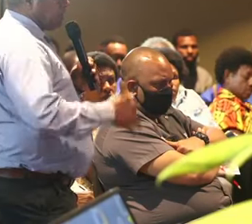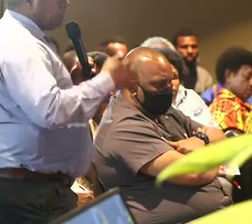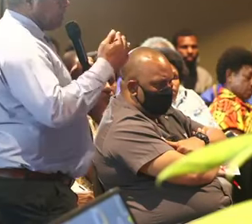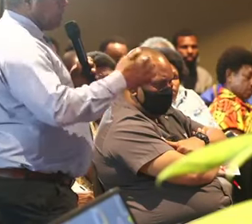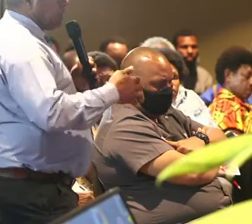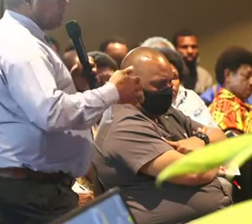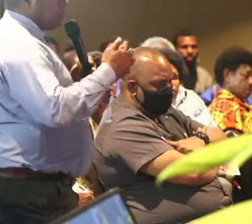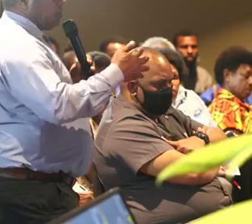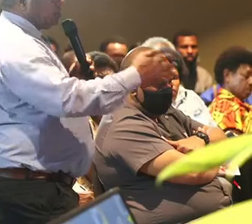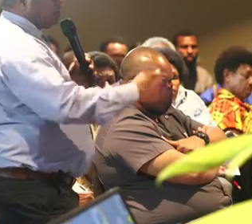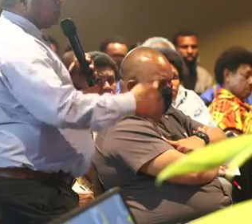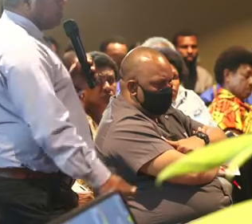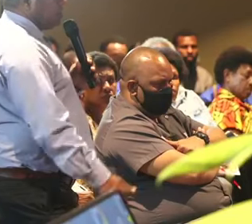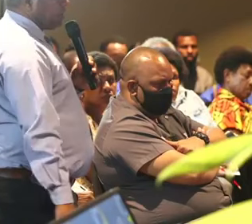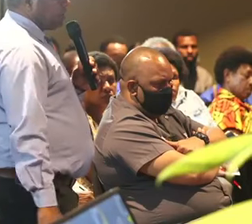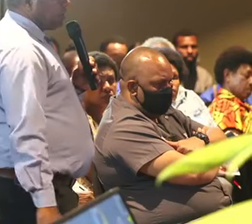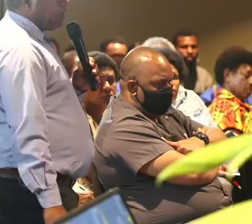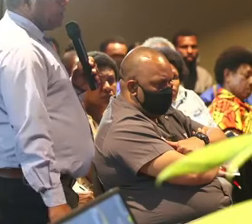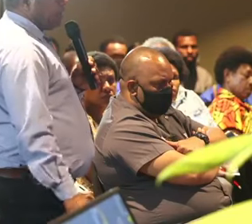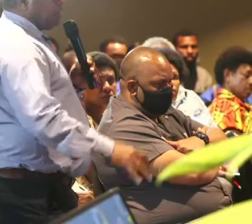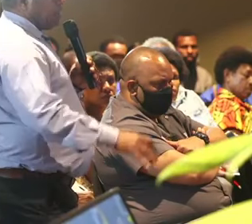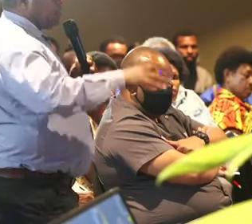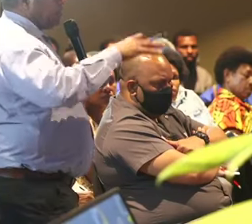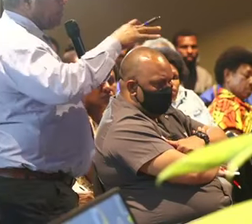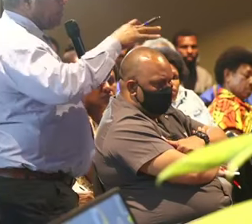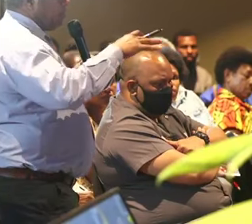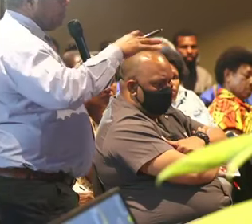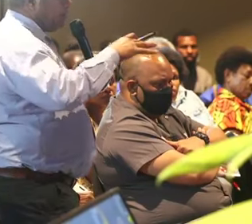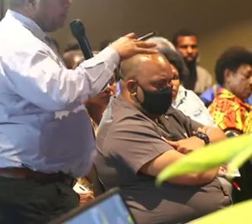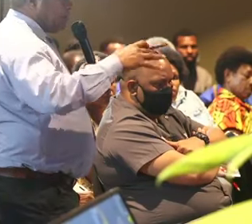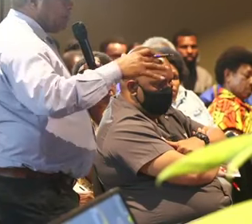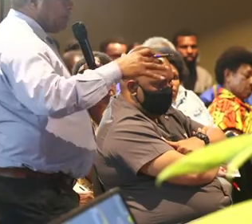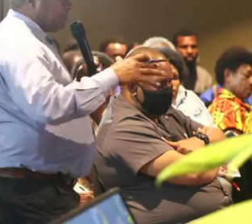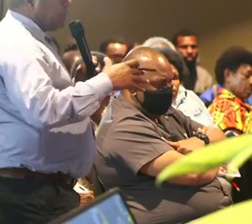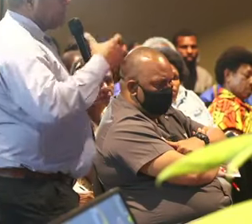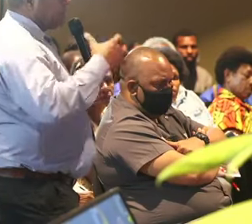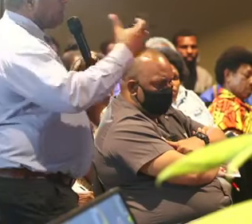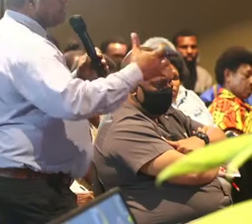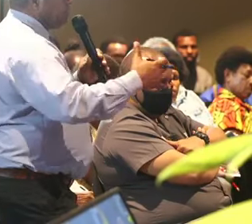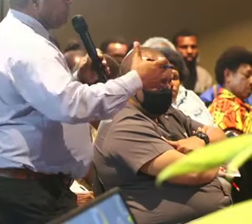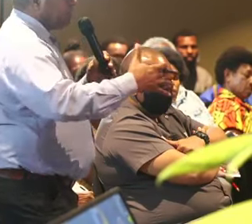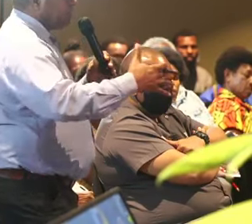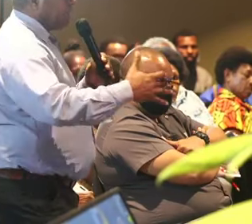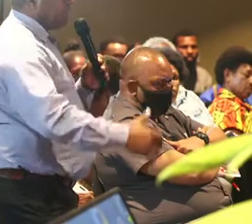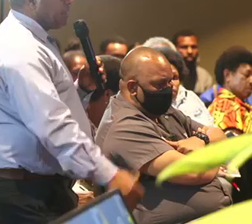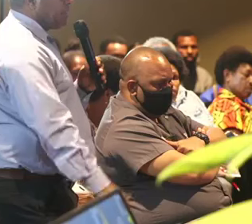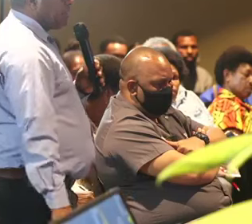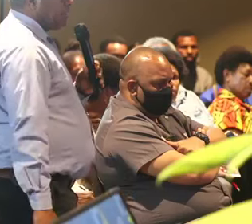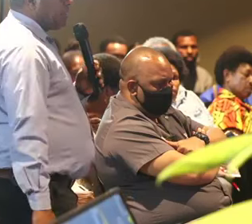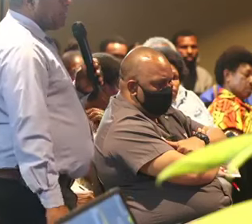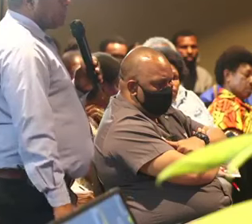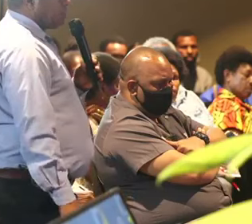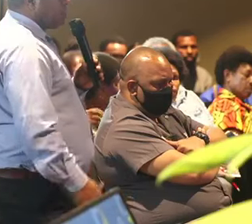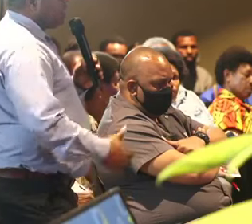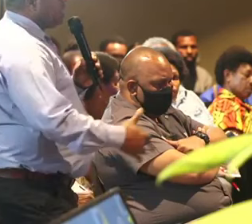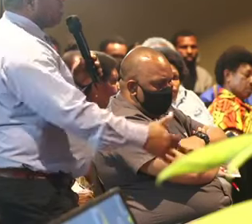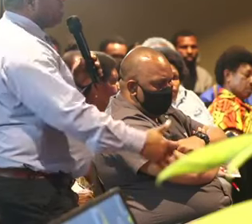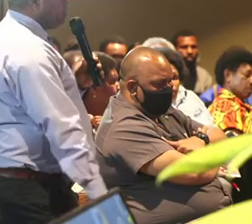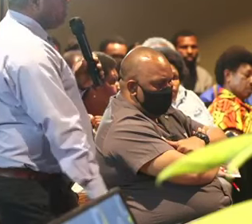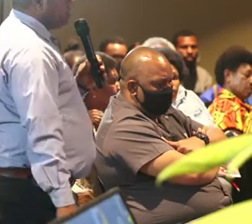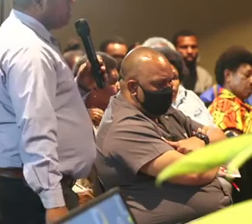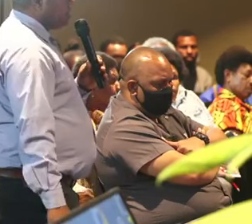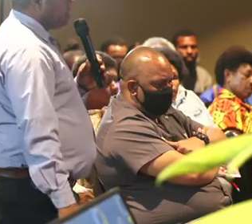So if NCDC, can you talk to the management and the time law, open him up this land, at least relax him little bit, so that all